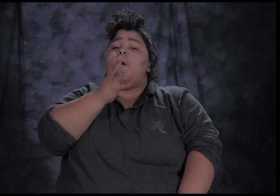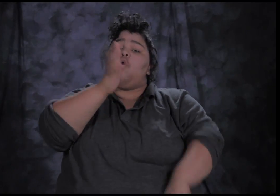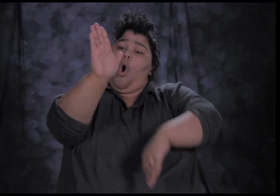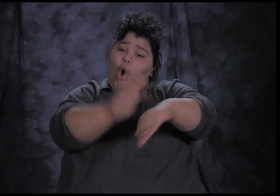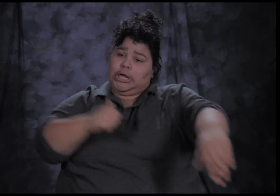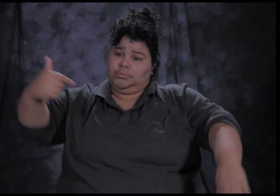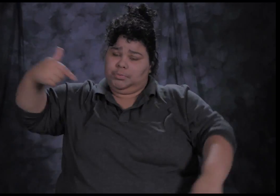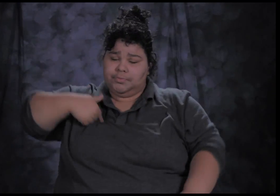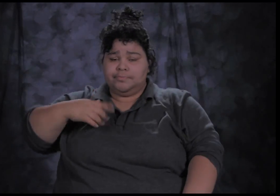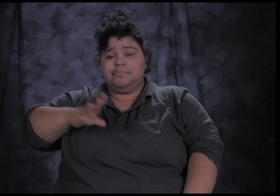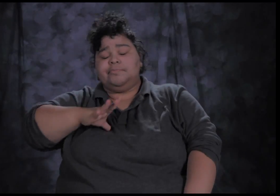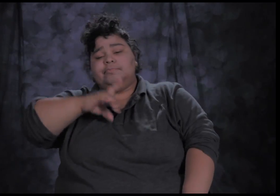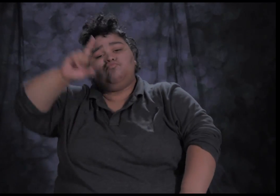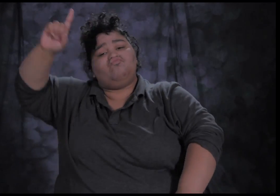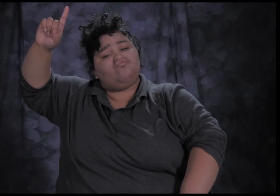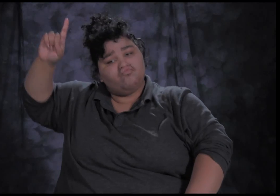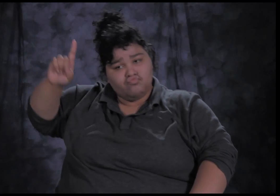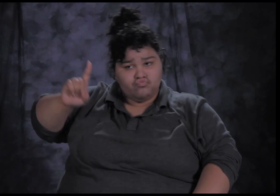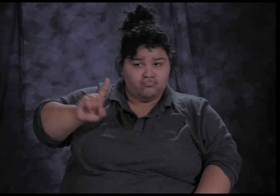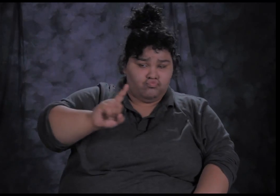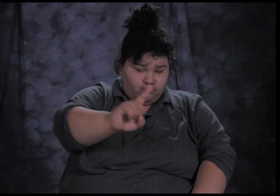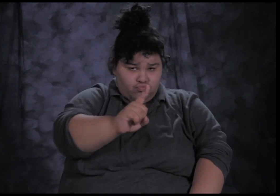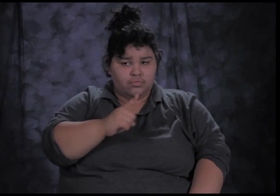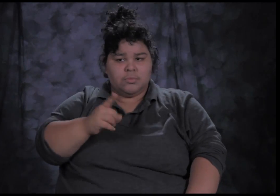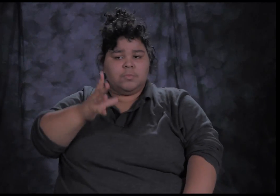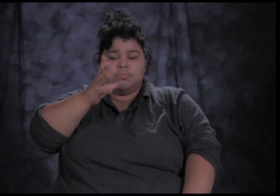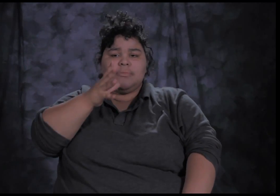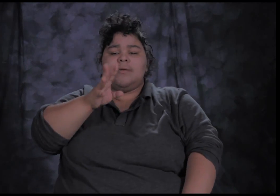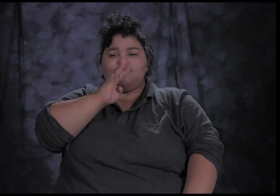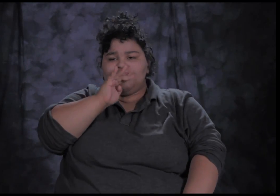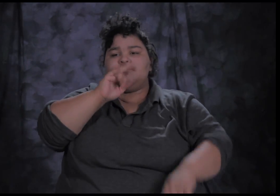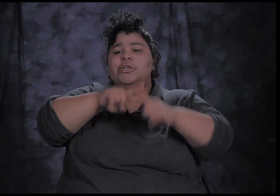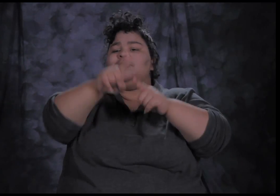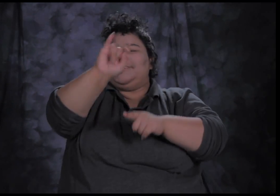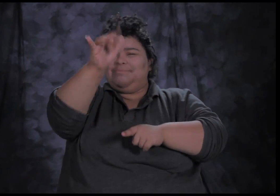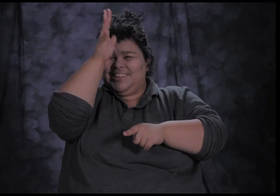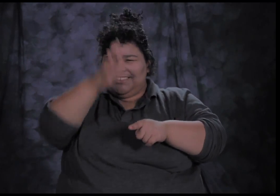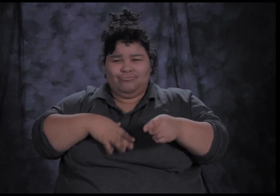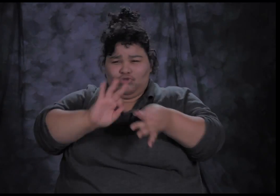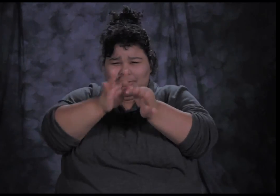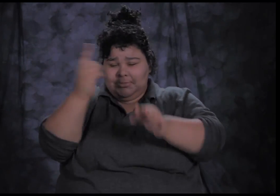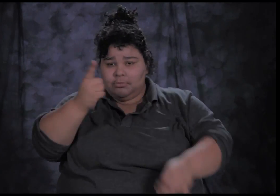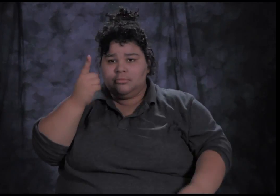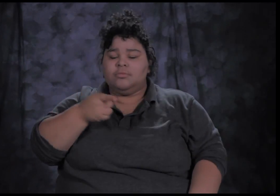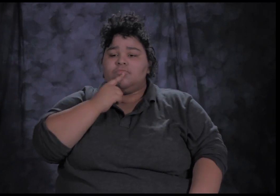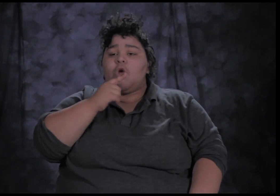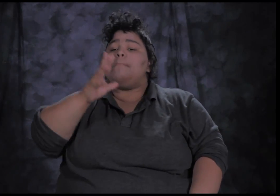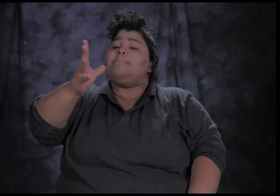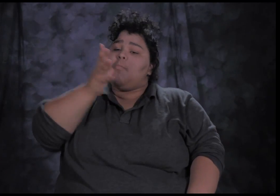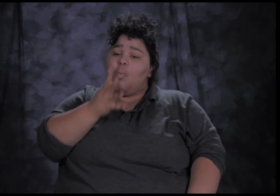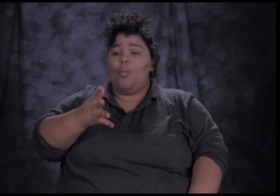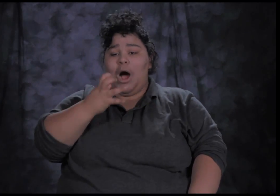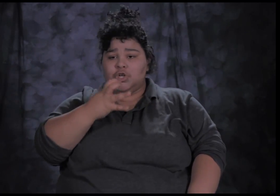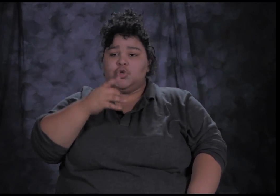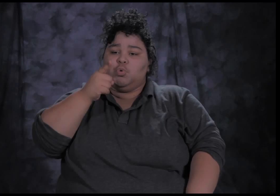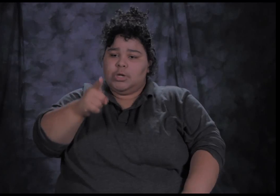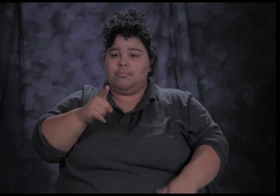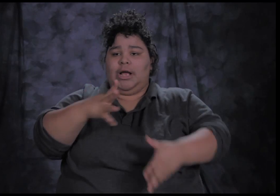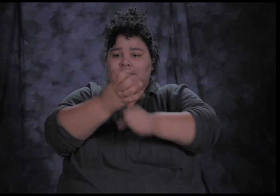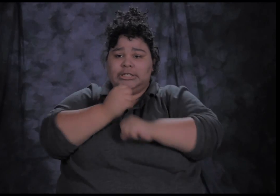who he was, maybe an interpreter or something. And so my mom is trying to have this conversation with me. And she's like, I want you to